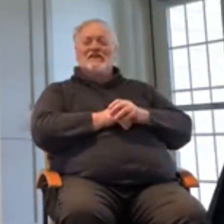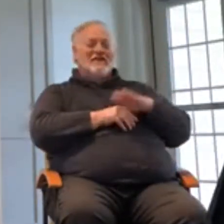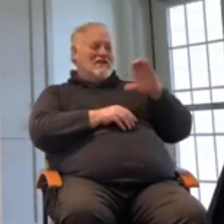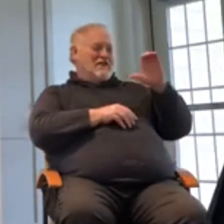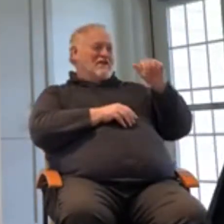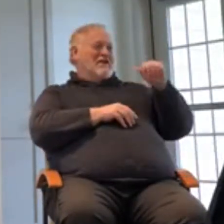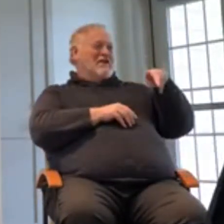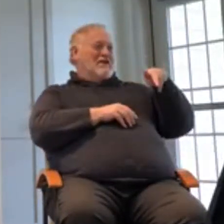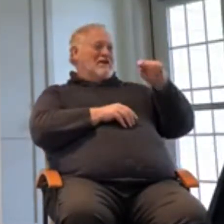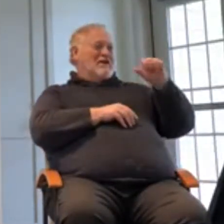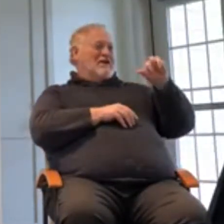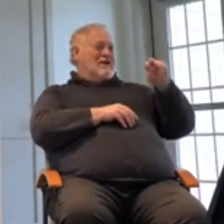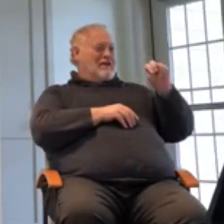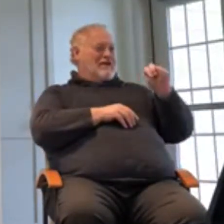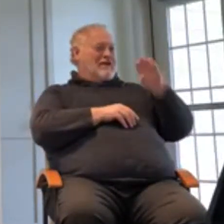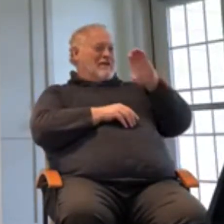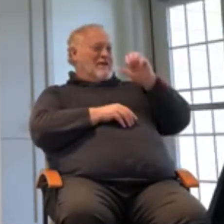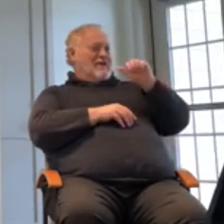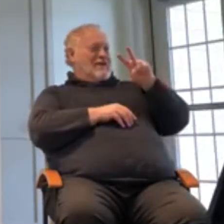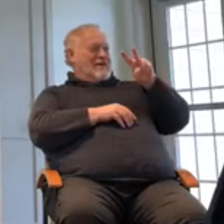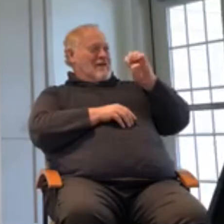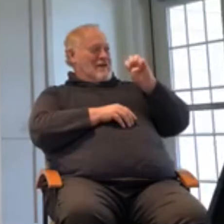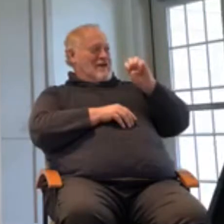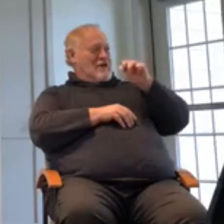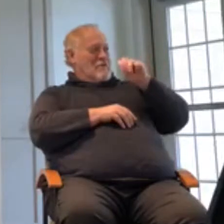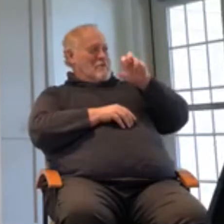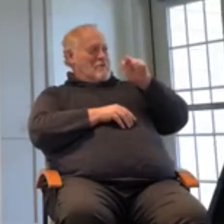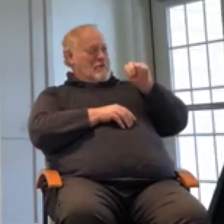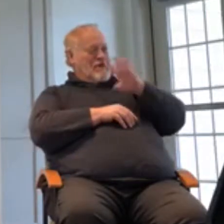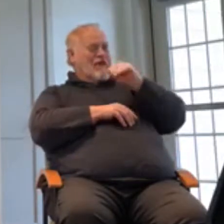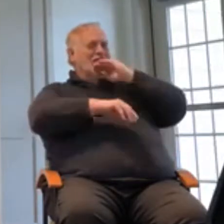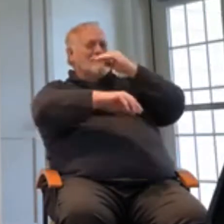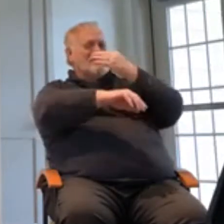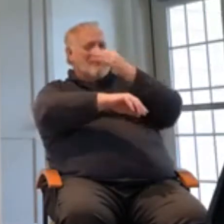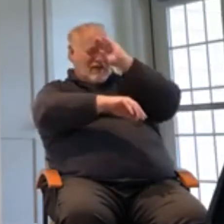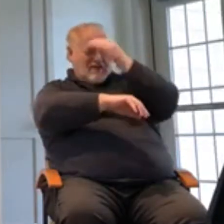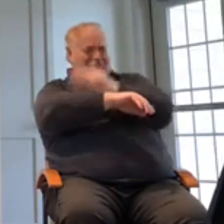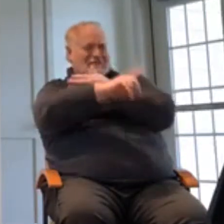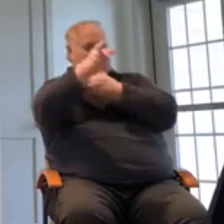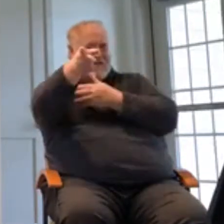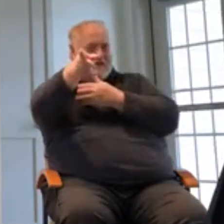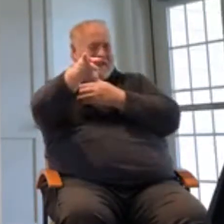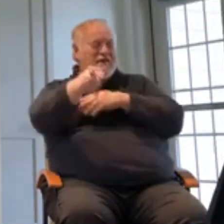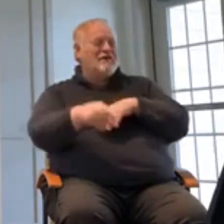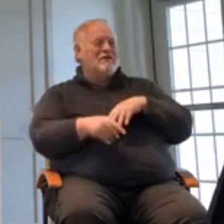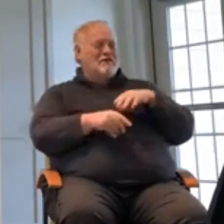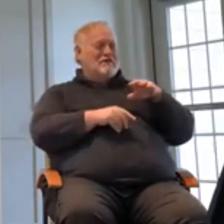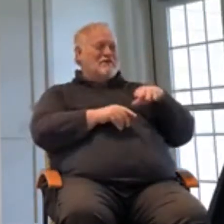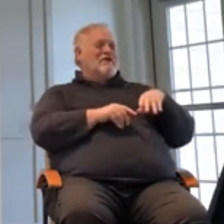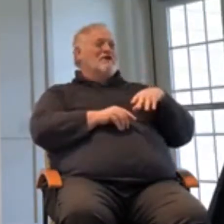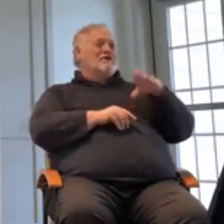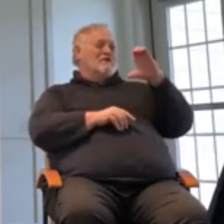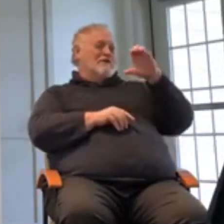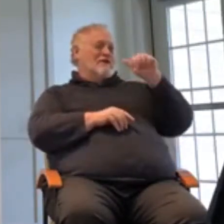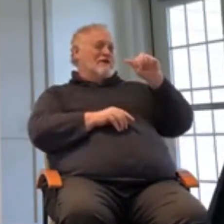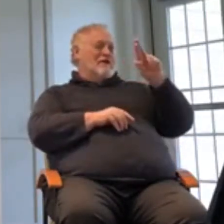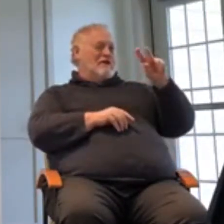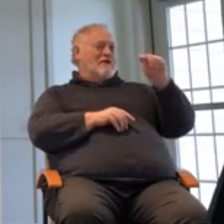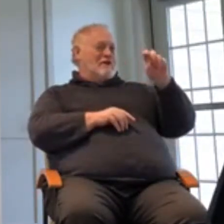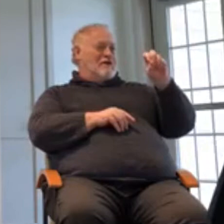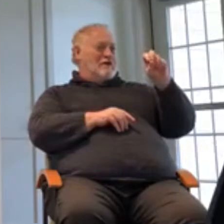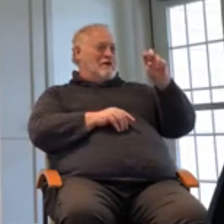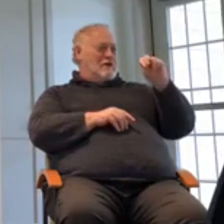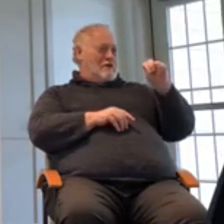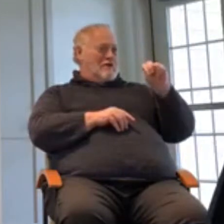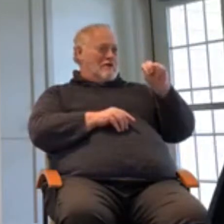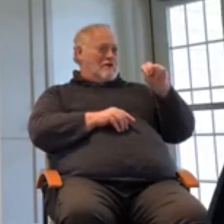Captain Caveman and son. Captain Caveman was just, there was a cartoon about a caveman, and